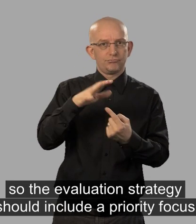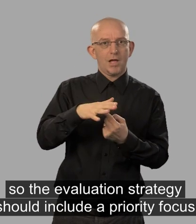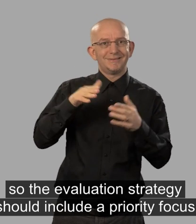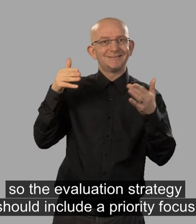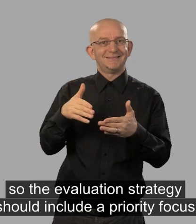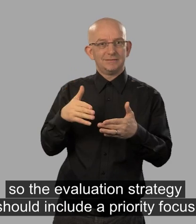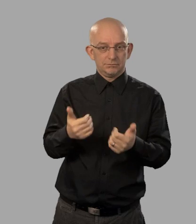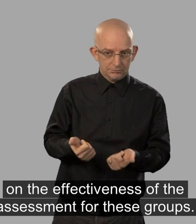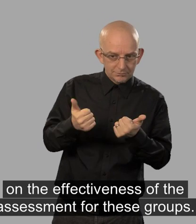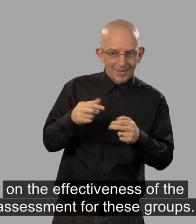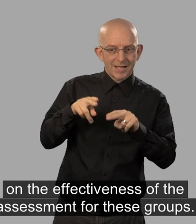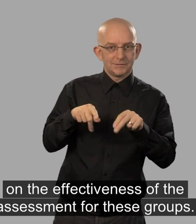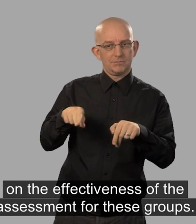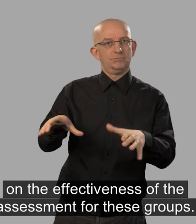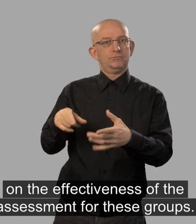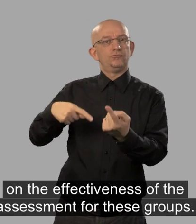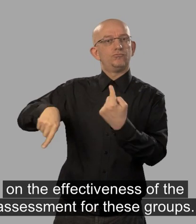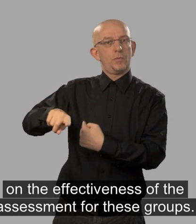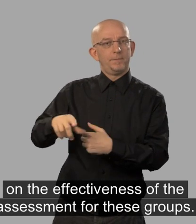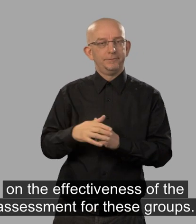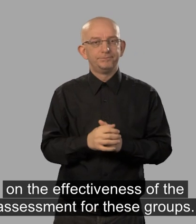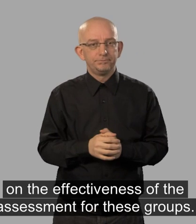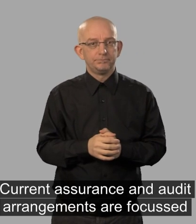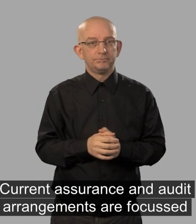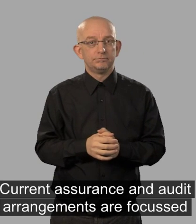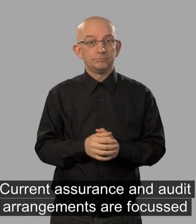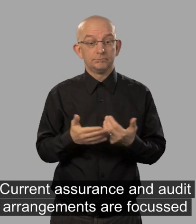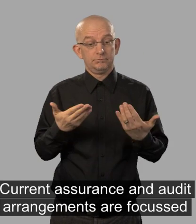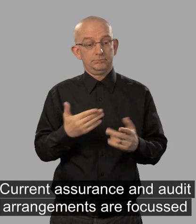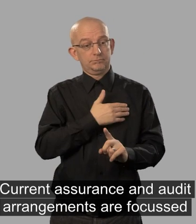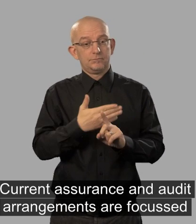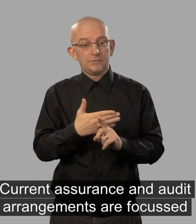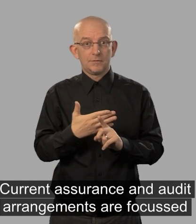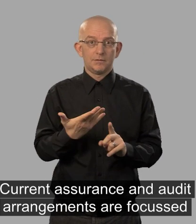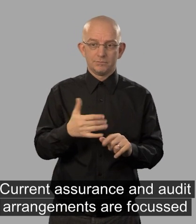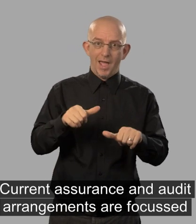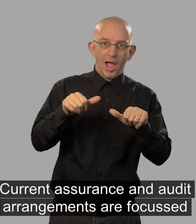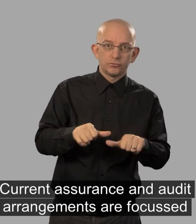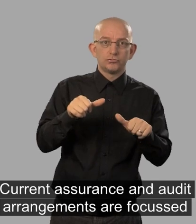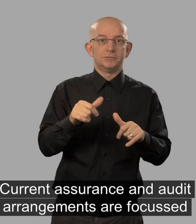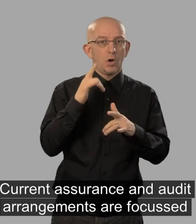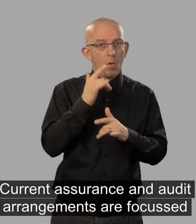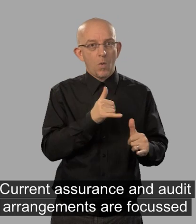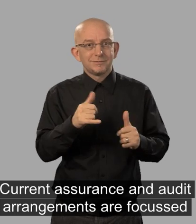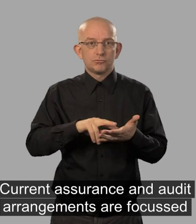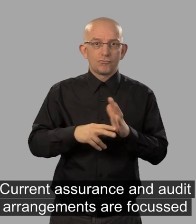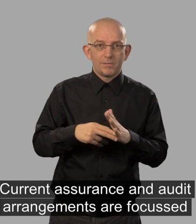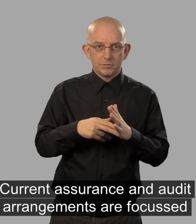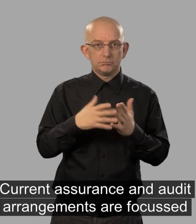priority focus on the effectiveness of the assessment for these groups. Current assurance and audit arrangements are focused